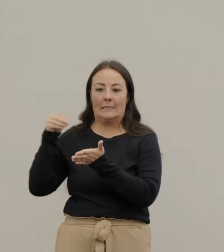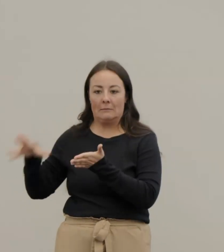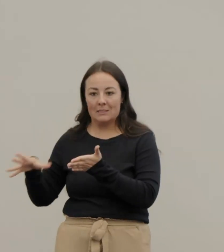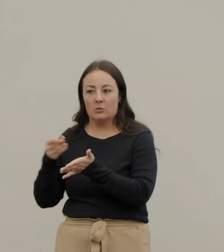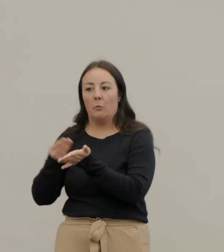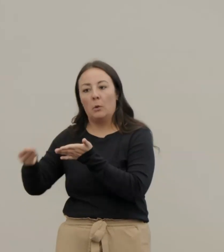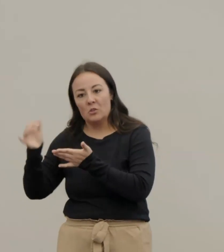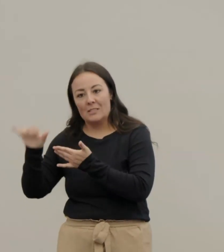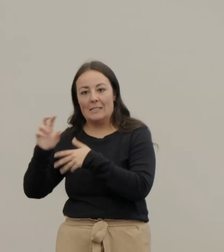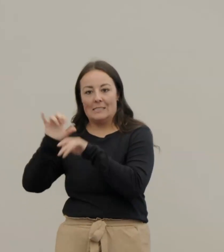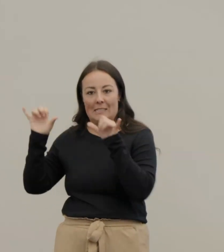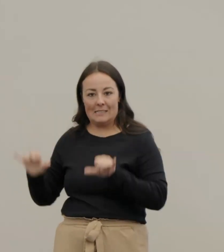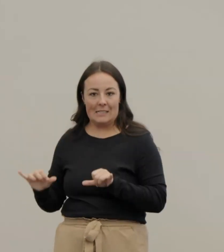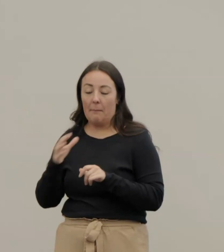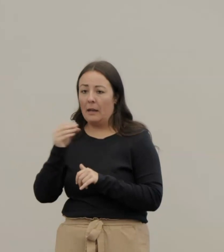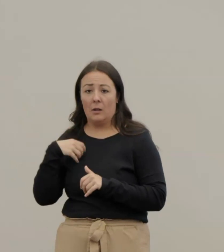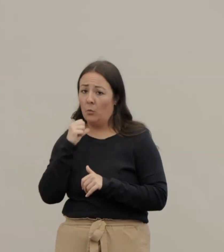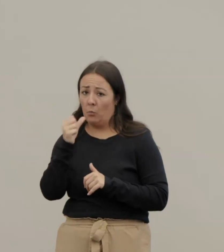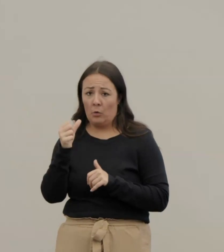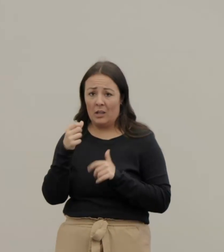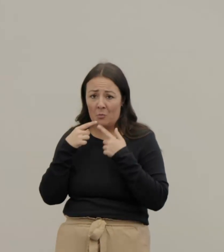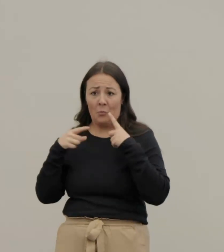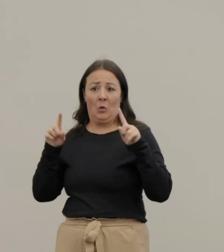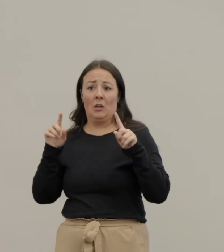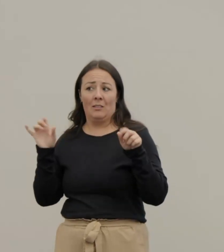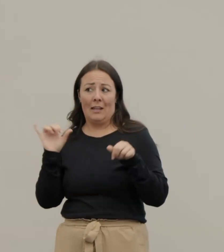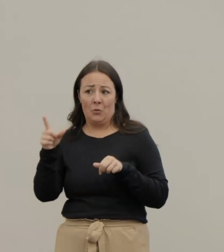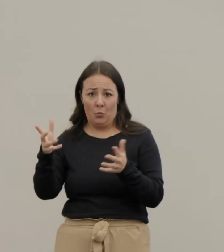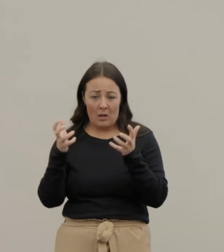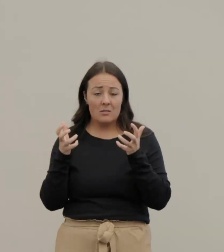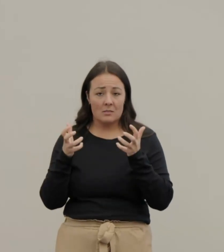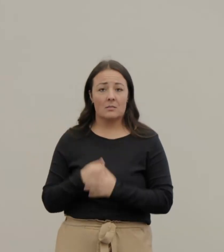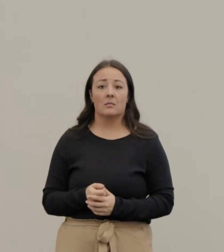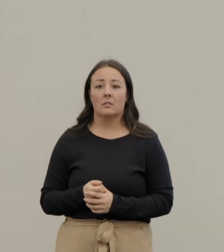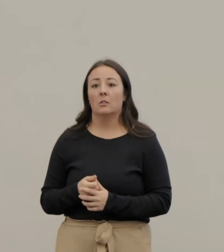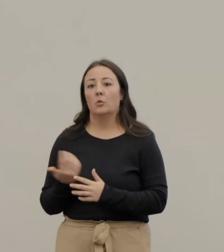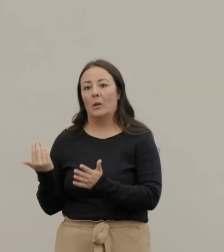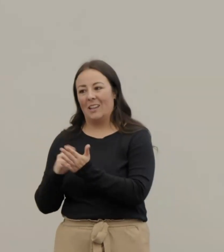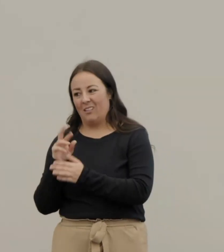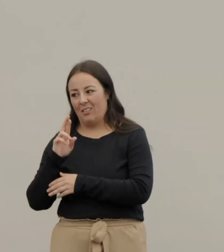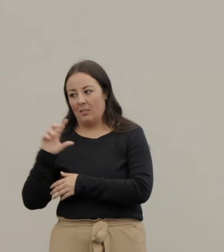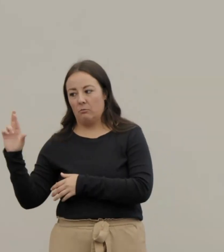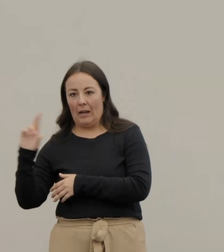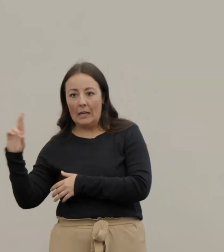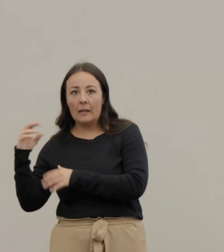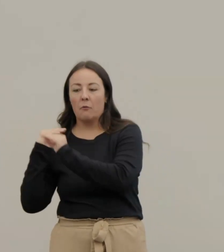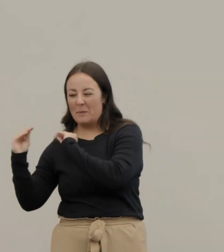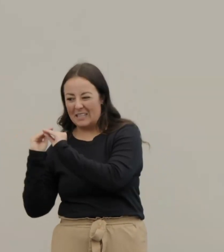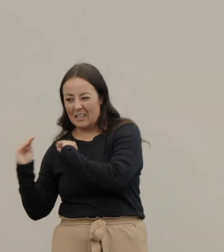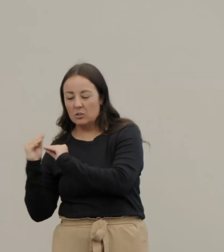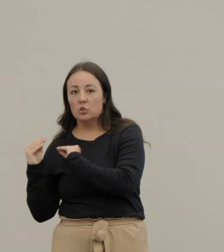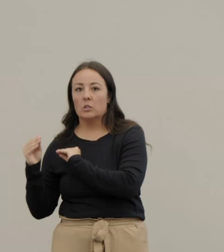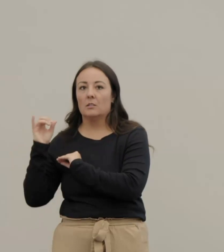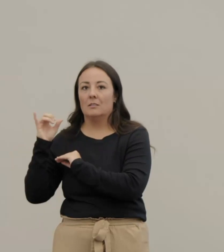in order to do it. And it's not going to have the outcome you want. So again, remediation of documents and web content, your